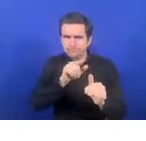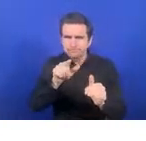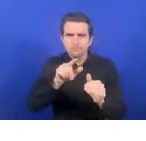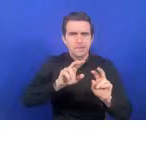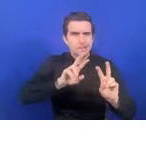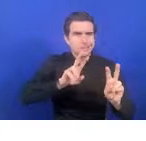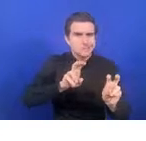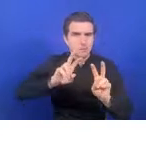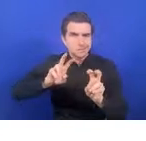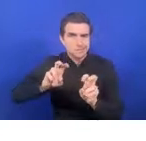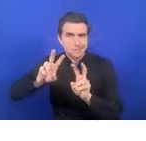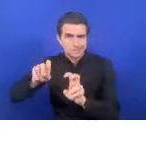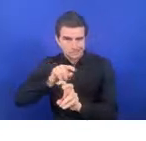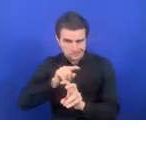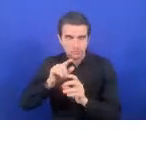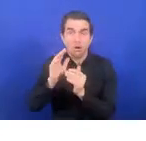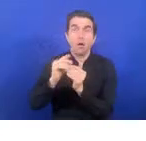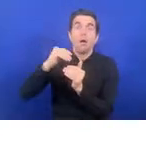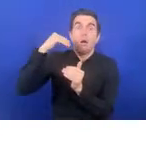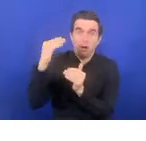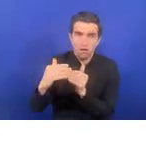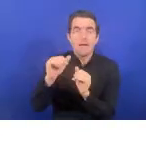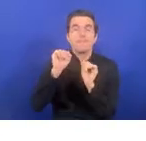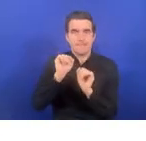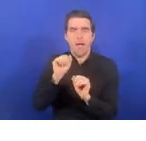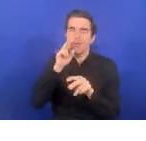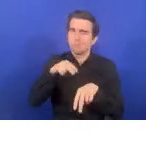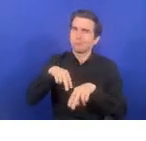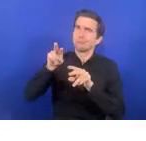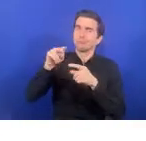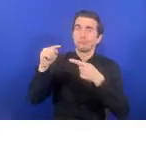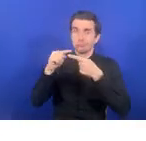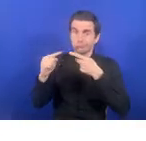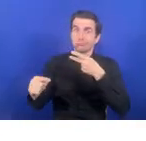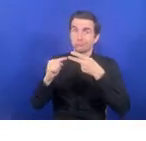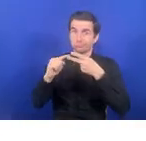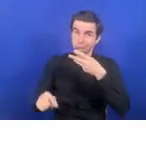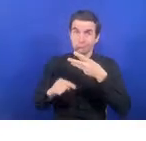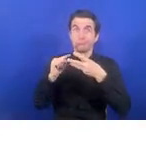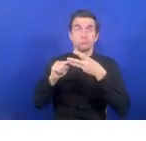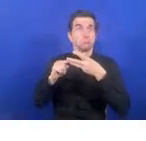some examples as we go from our colleagues.